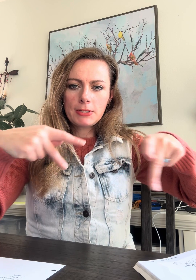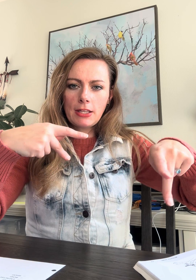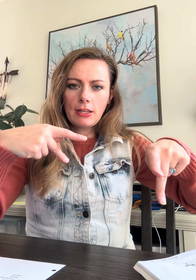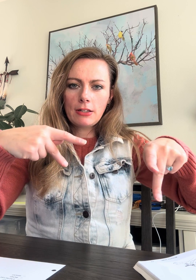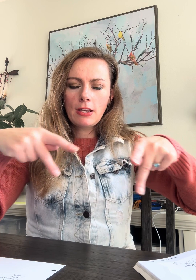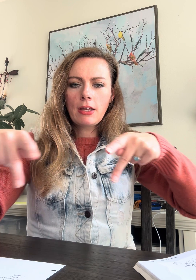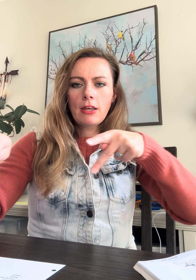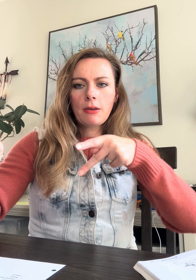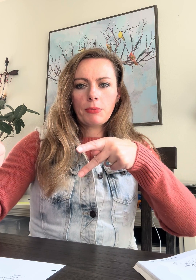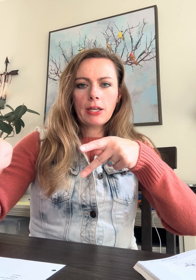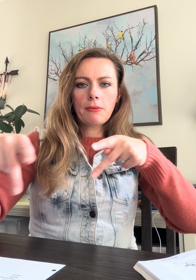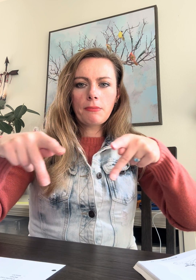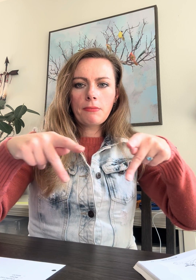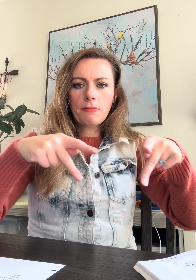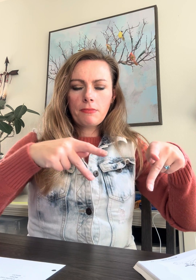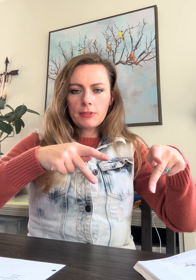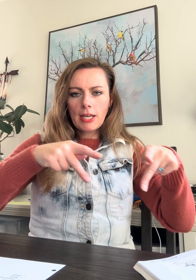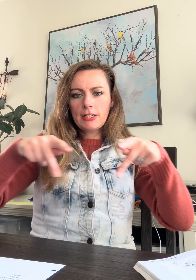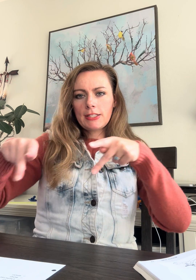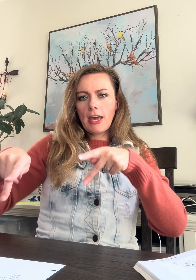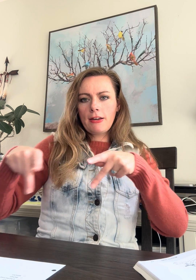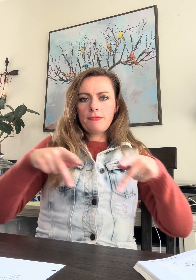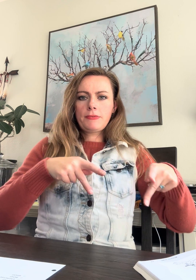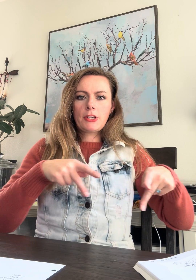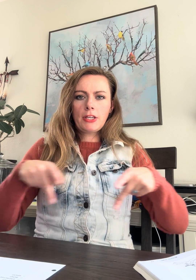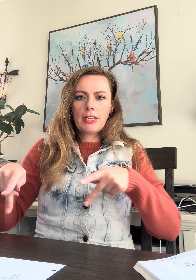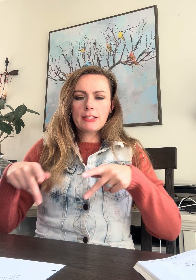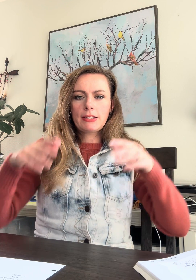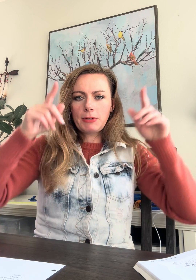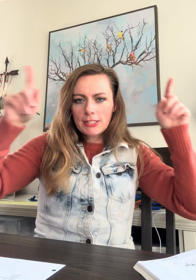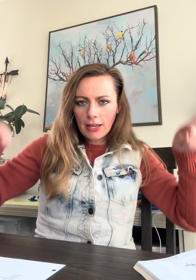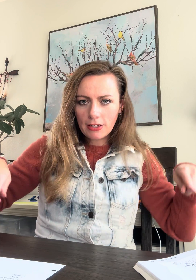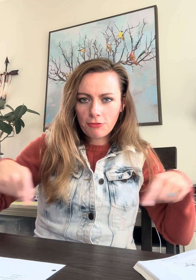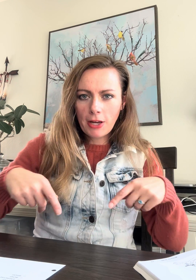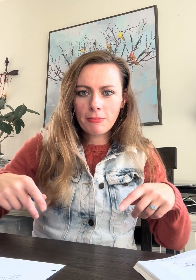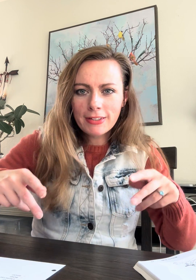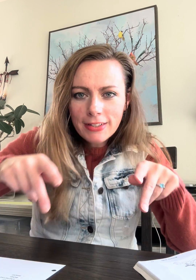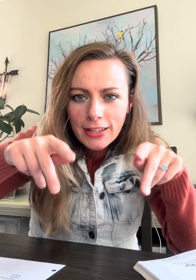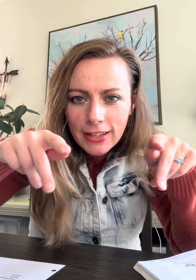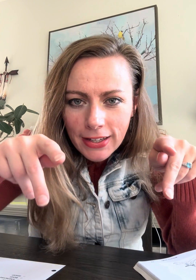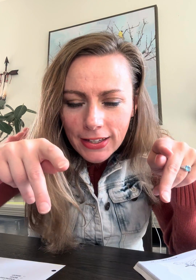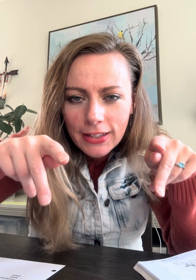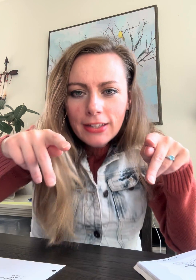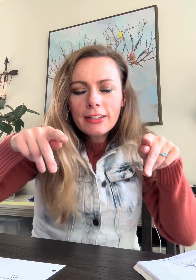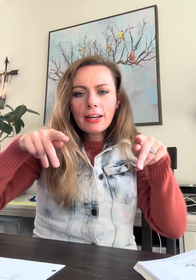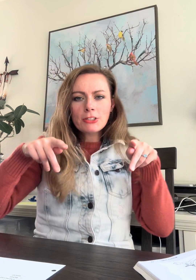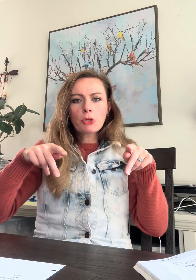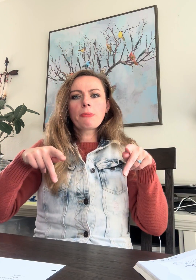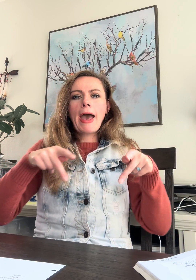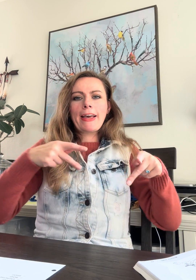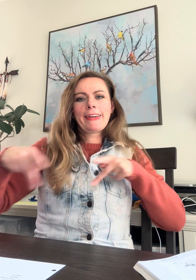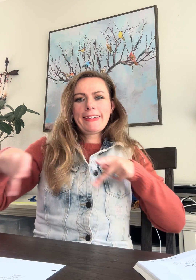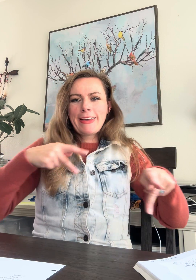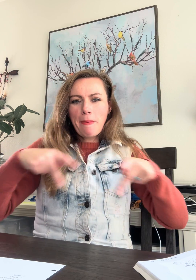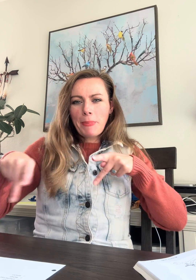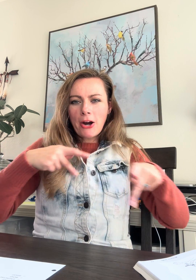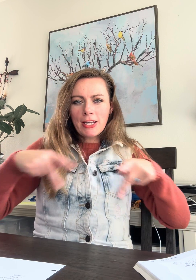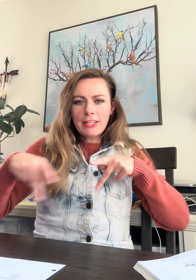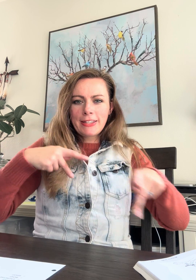and then bring them side to side. Sorry, you can't see my signing frame. Gotta scoot back. Party.